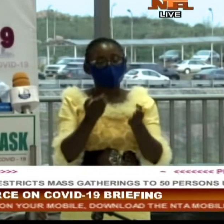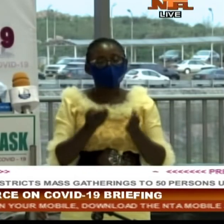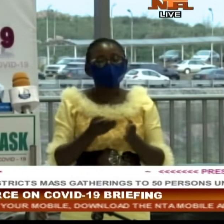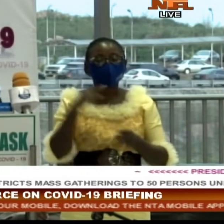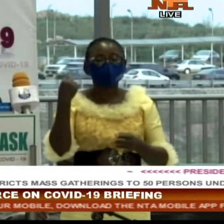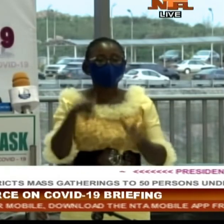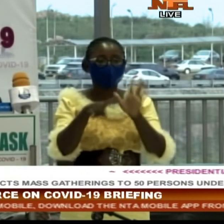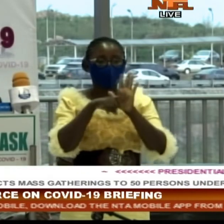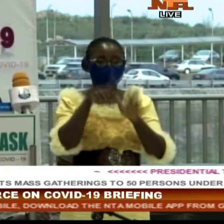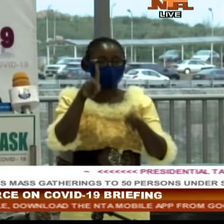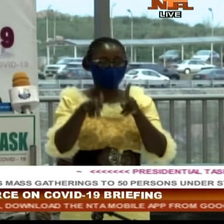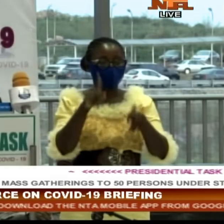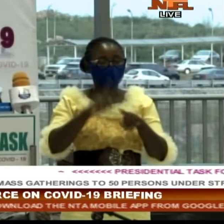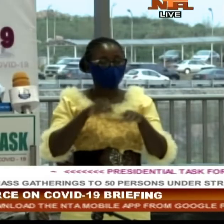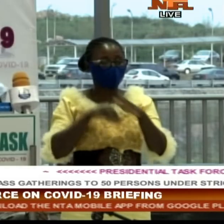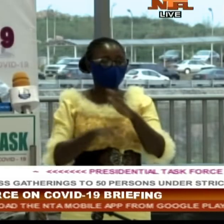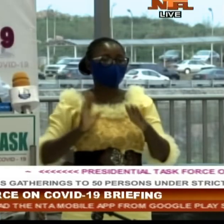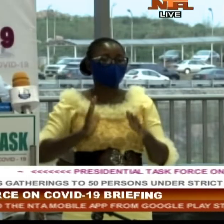So,